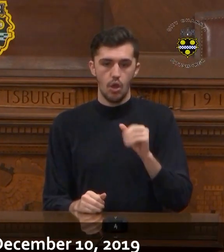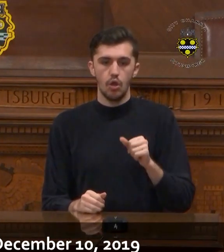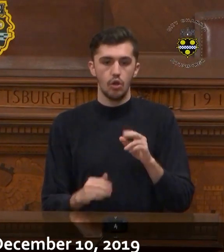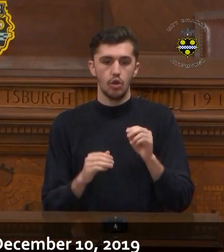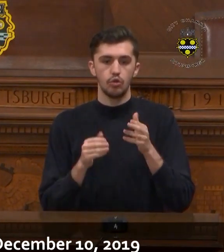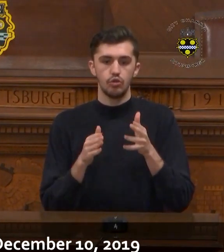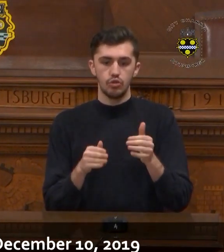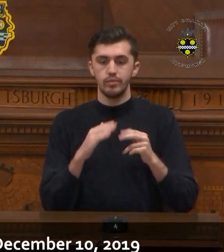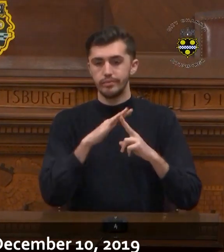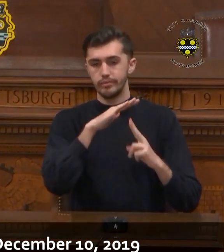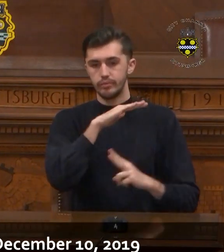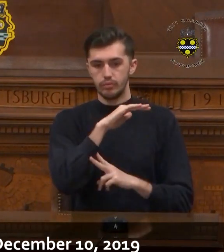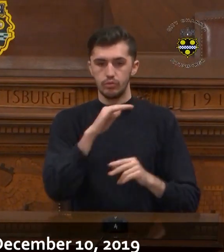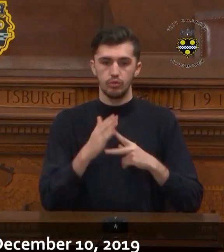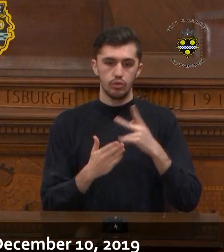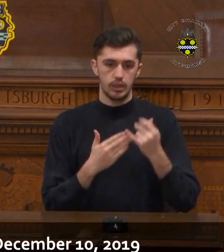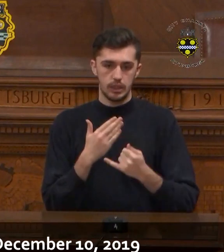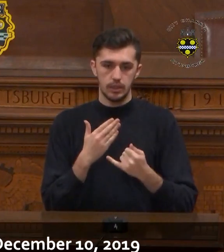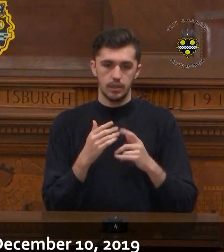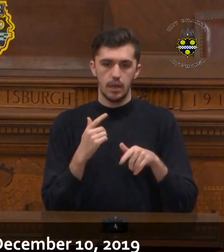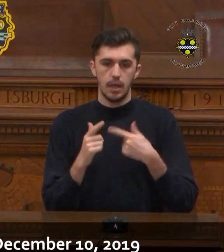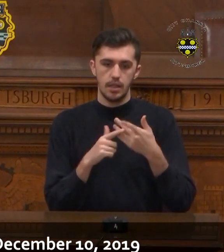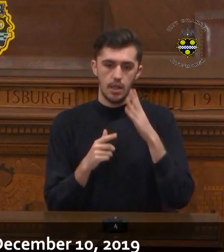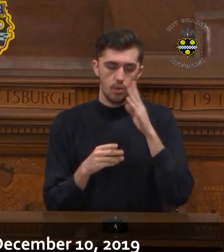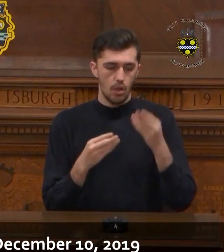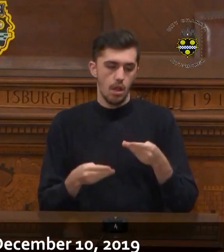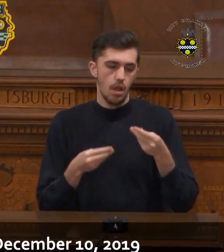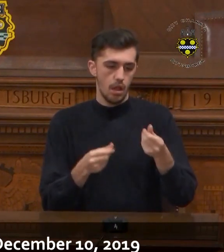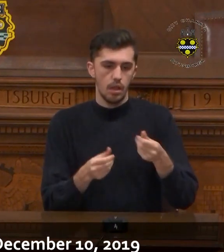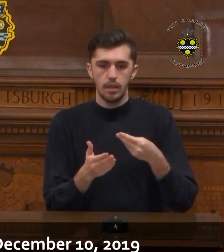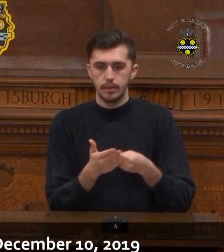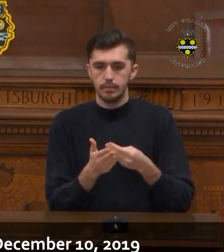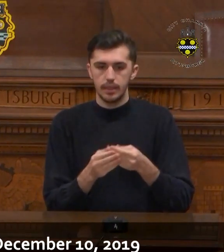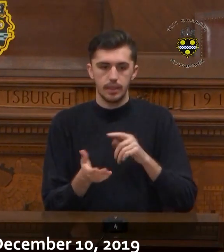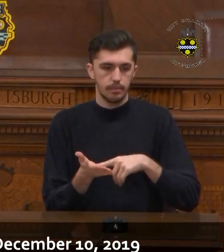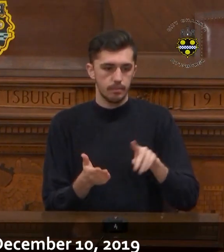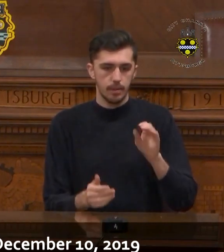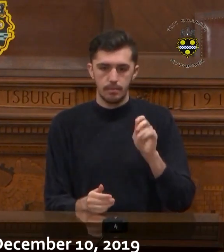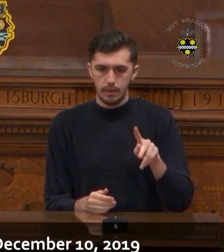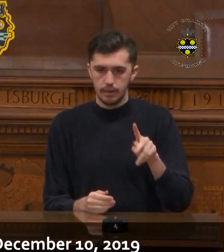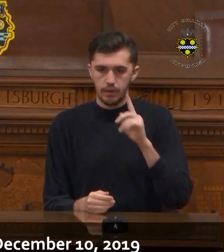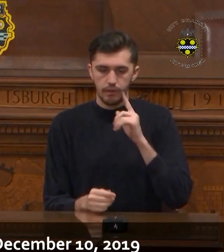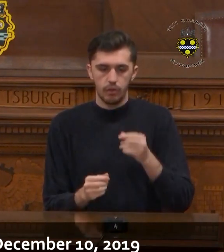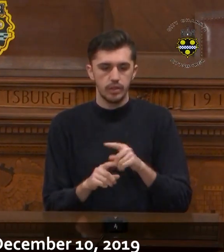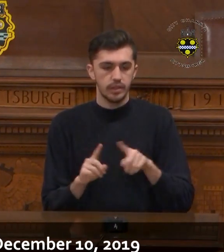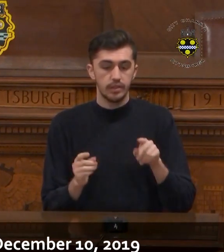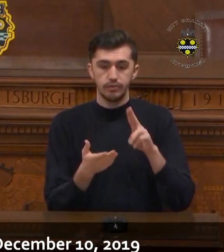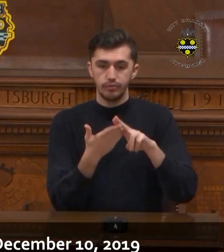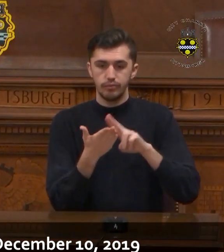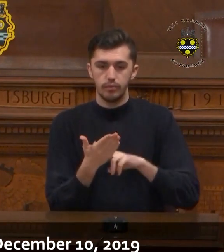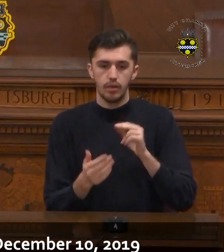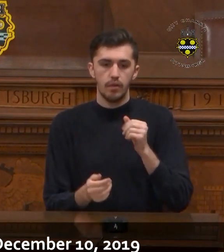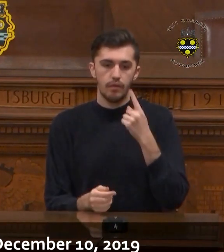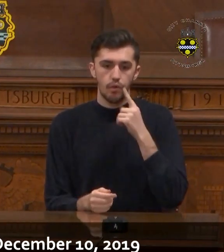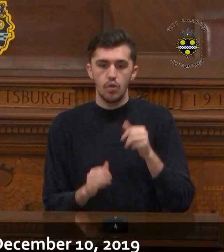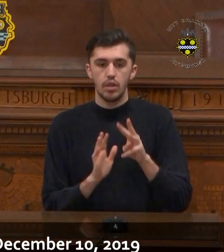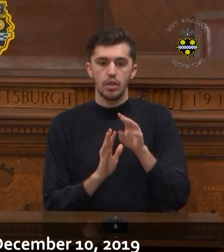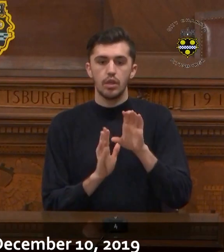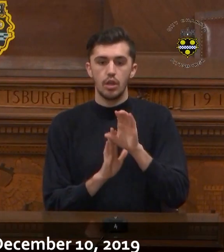project and providing for a reimbursement agreement or agreements with the Commonwealth of